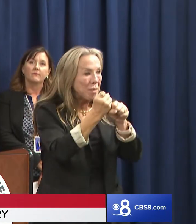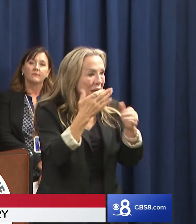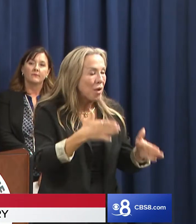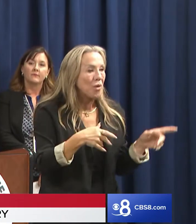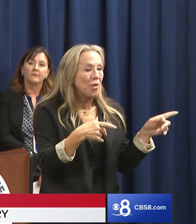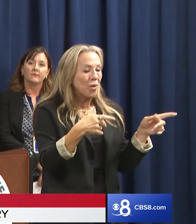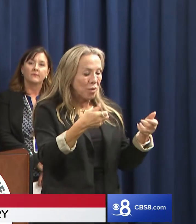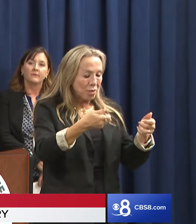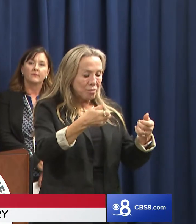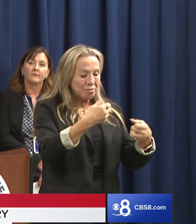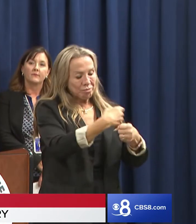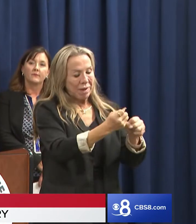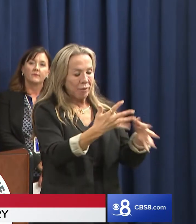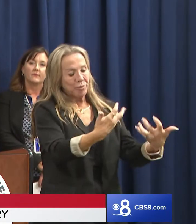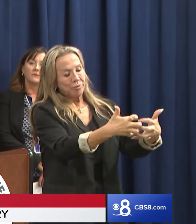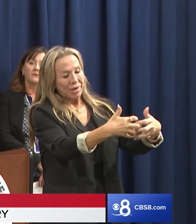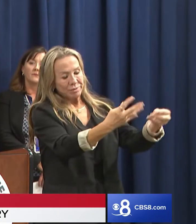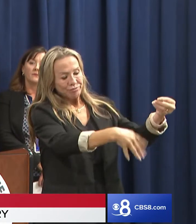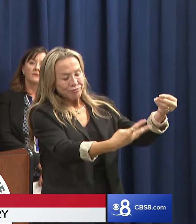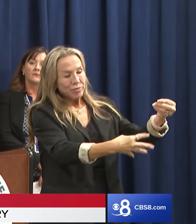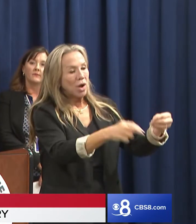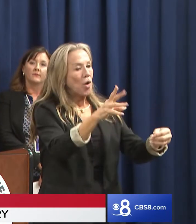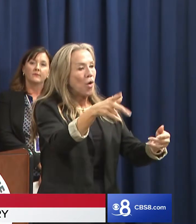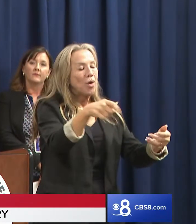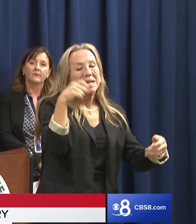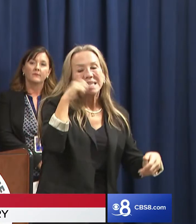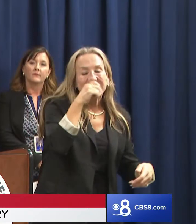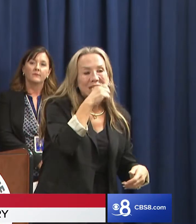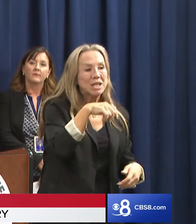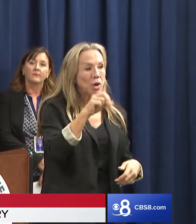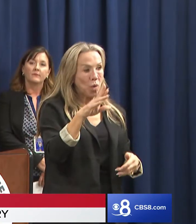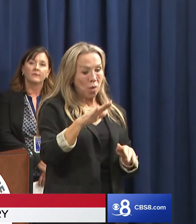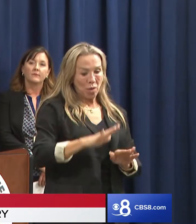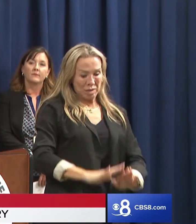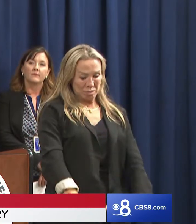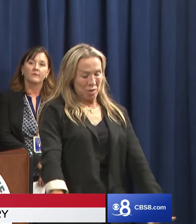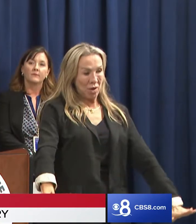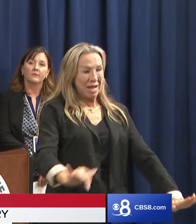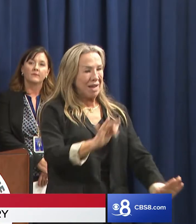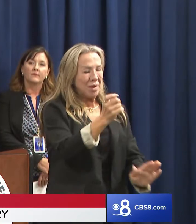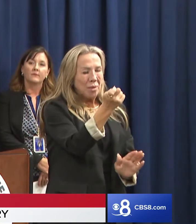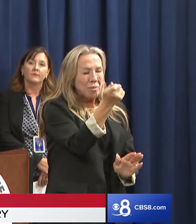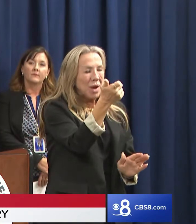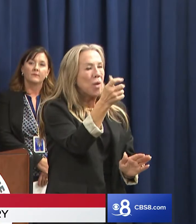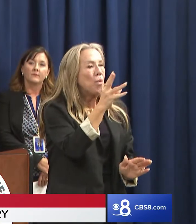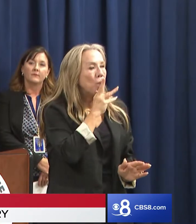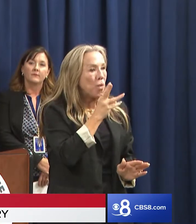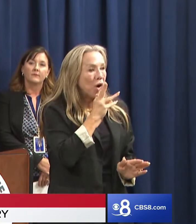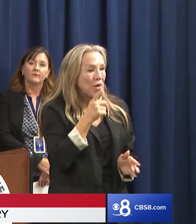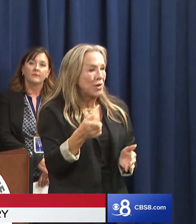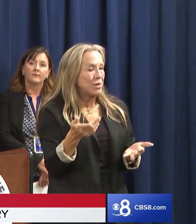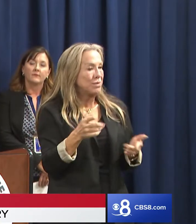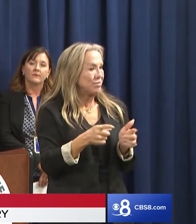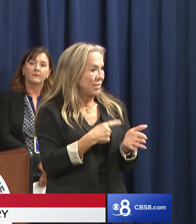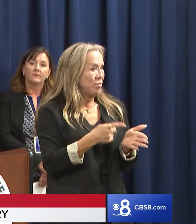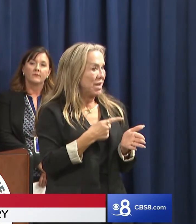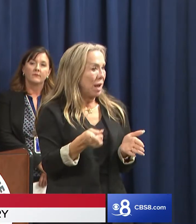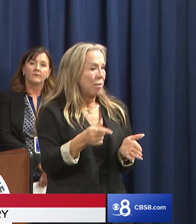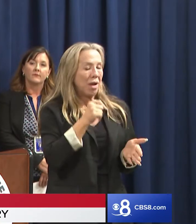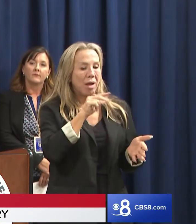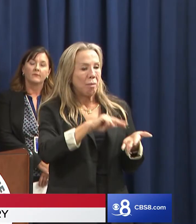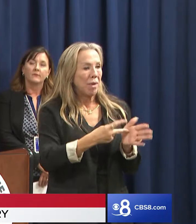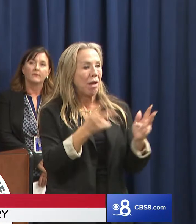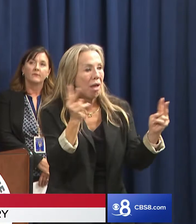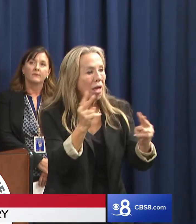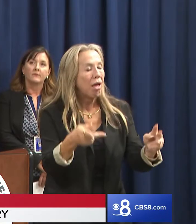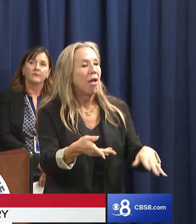their teeth, or if they're bathing small children. The small amounts that small children can sometimes inadvertently